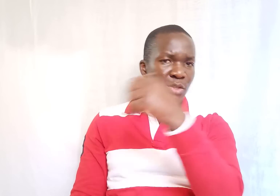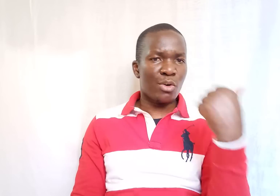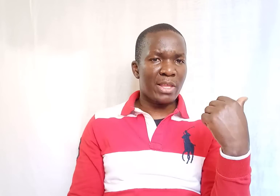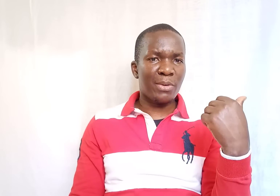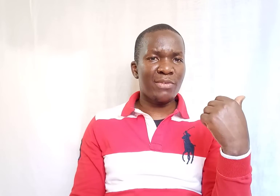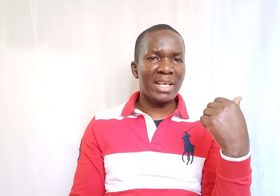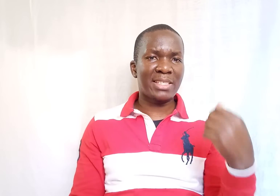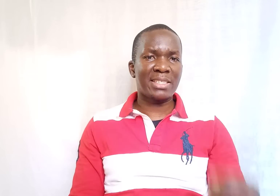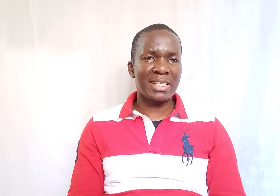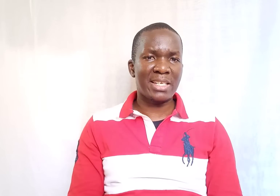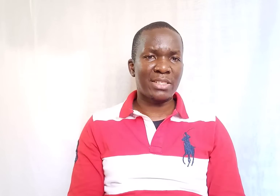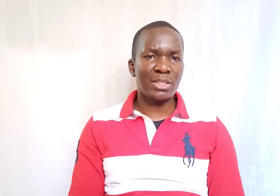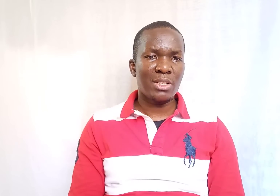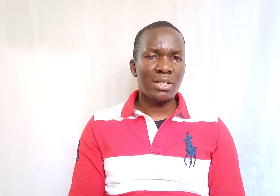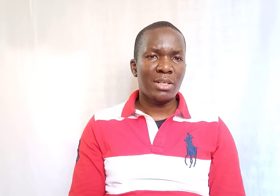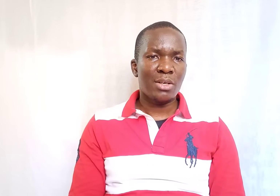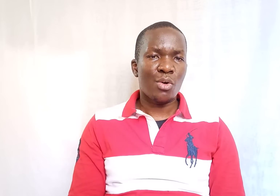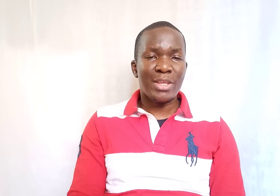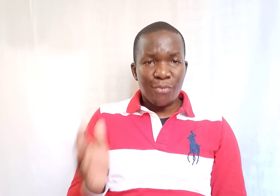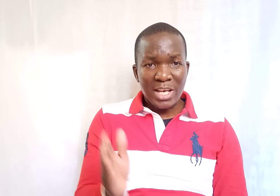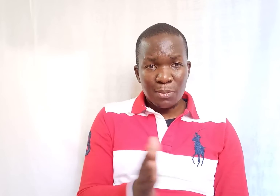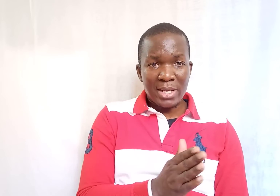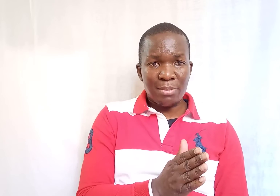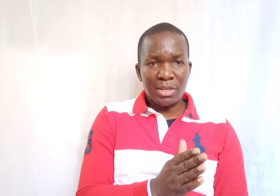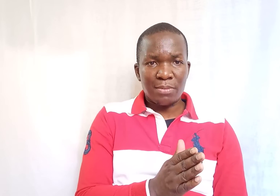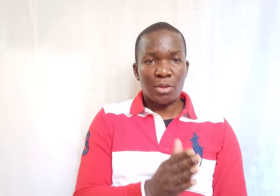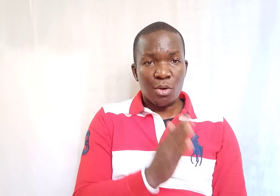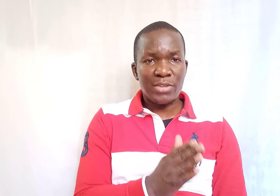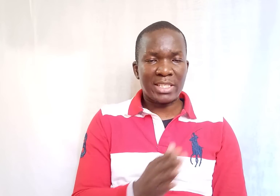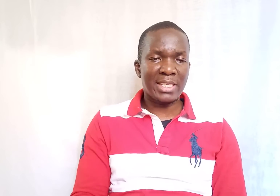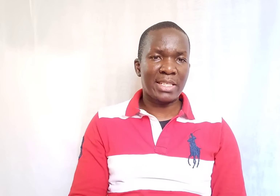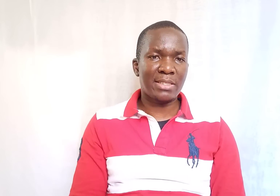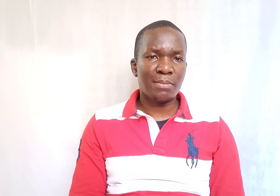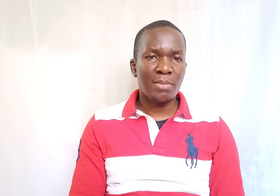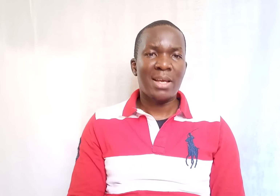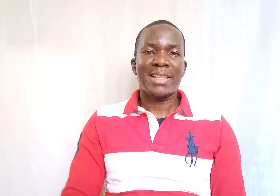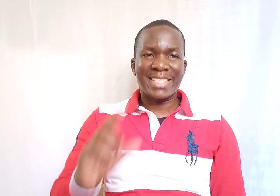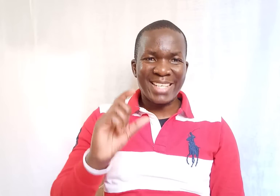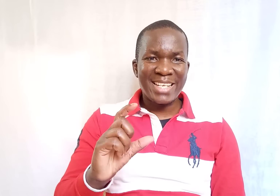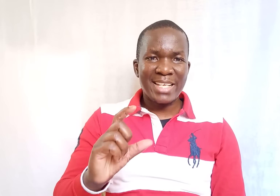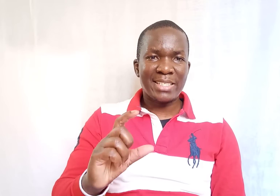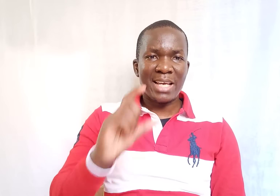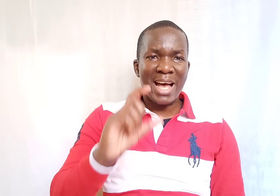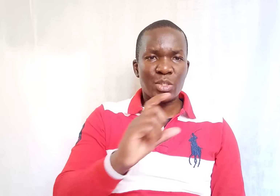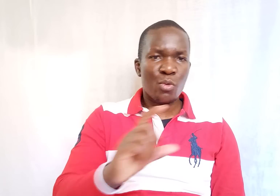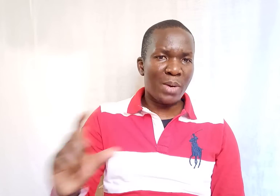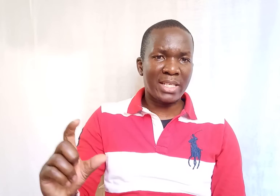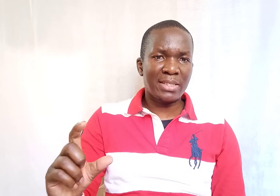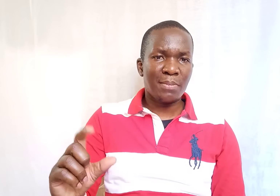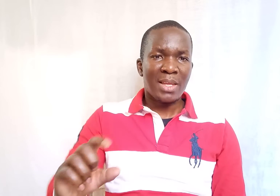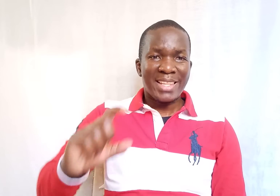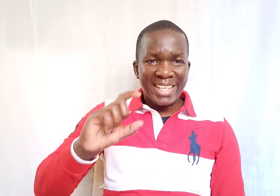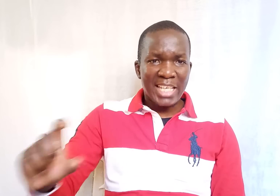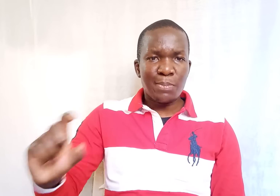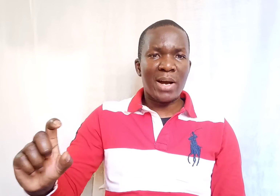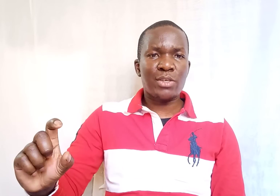on the previous sentence, on the first part, of the sentence. The sentence has two parts. The last part of